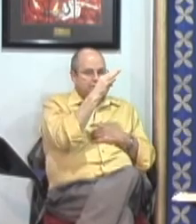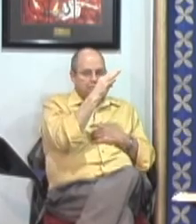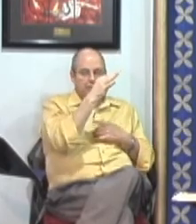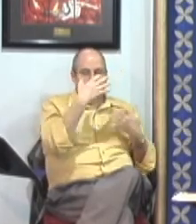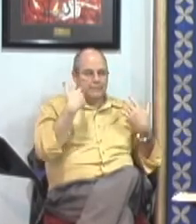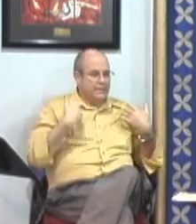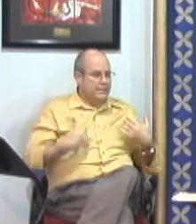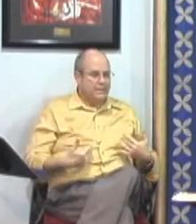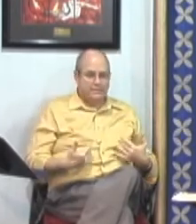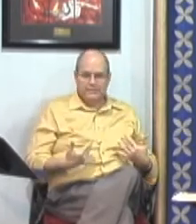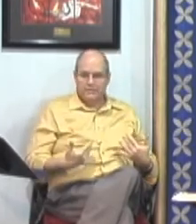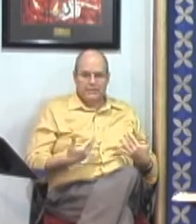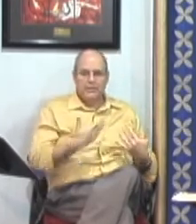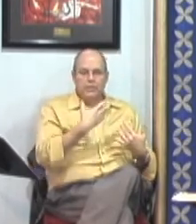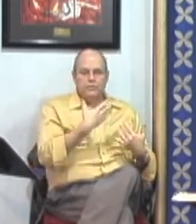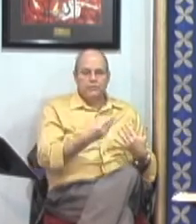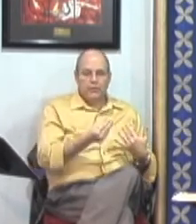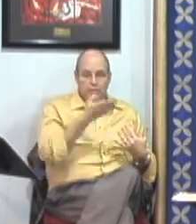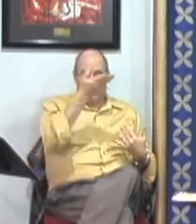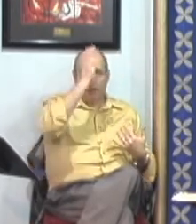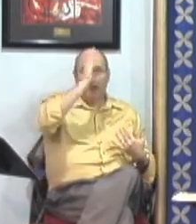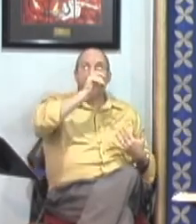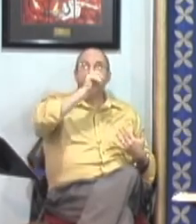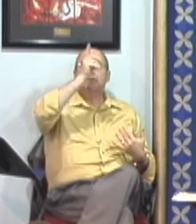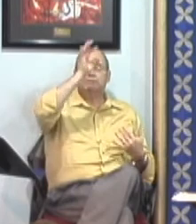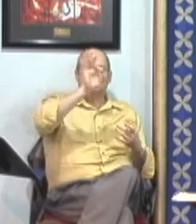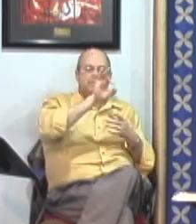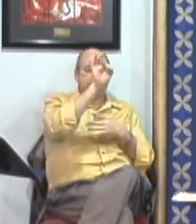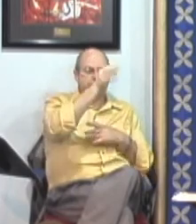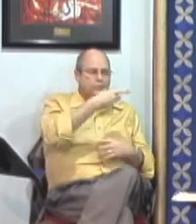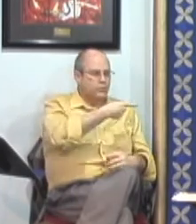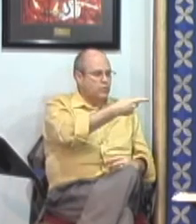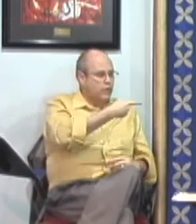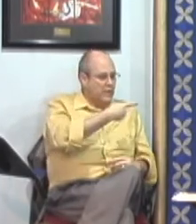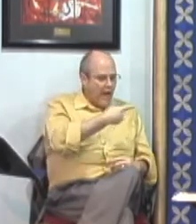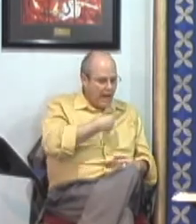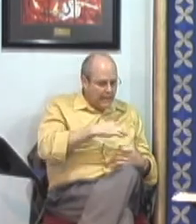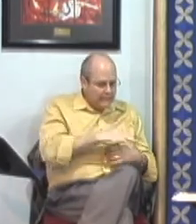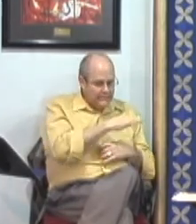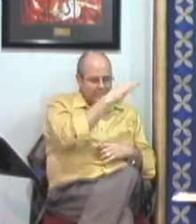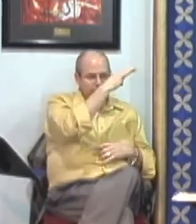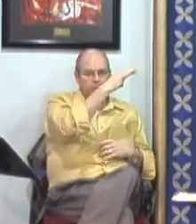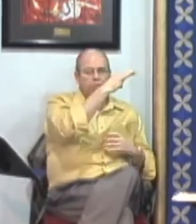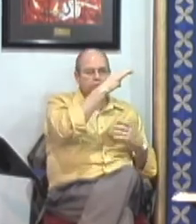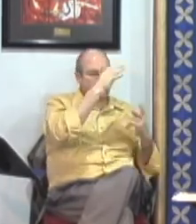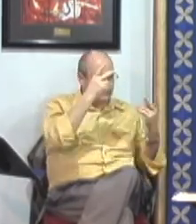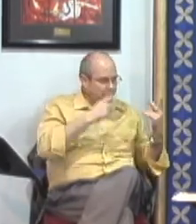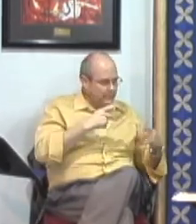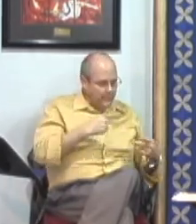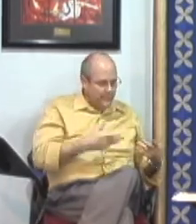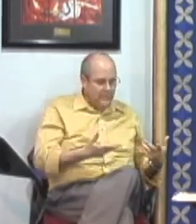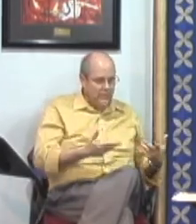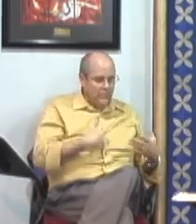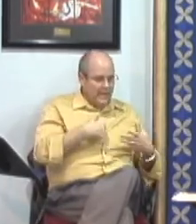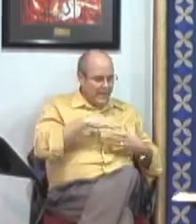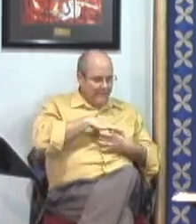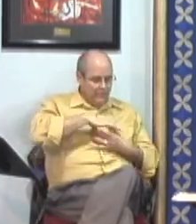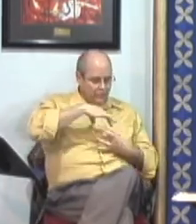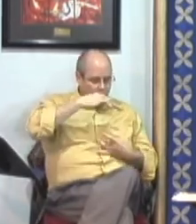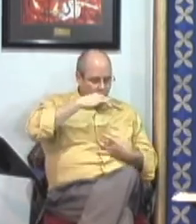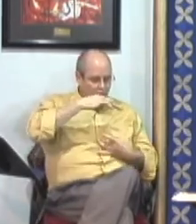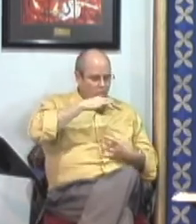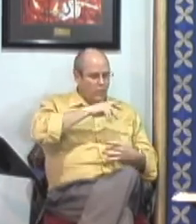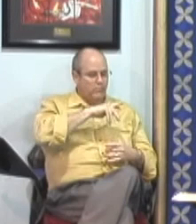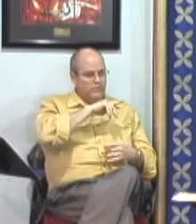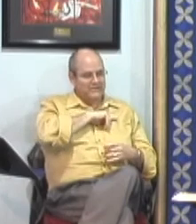God is spirit. That's what he just said, right? So you and I are spirit beings. We have a soul, a personality,